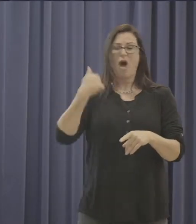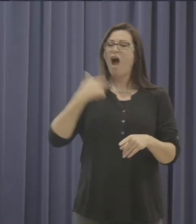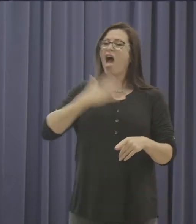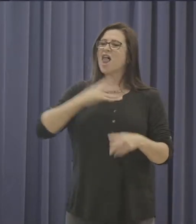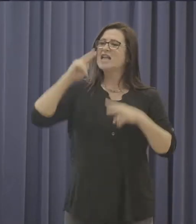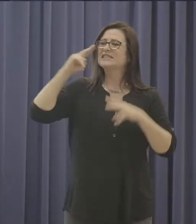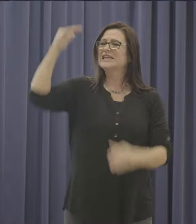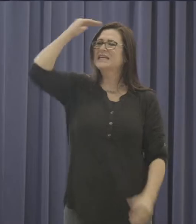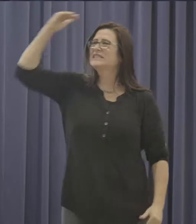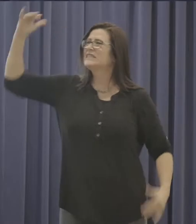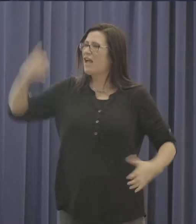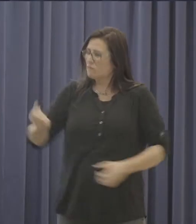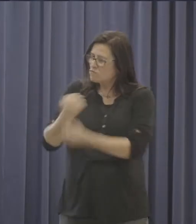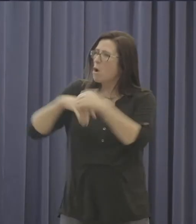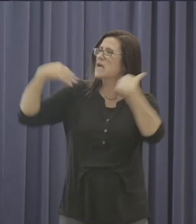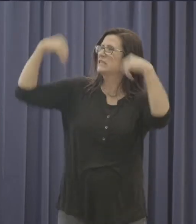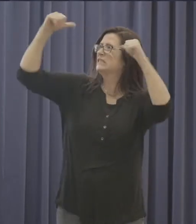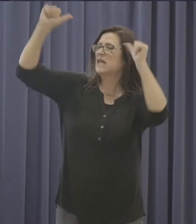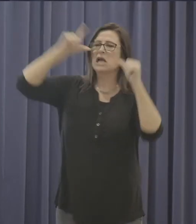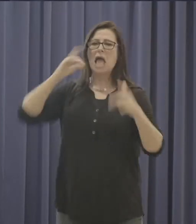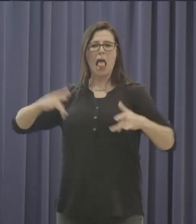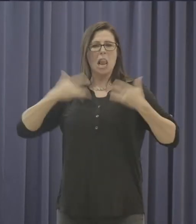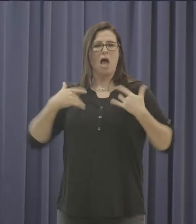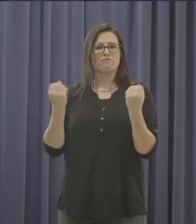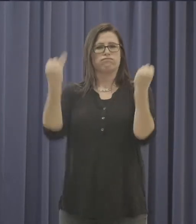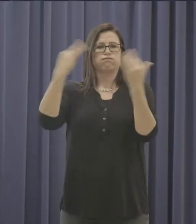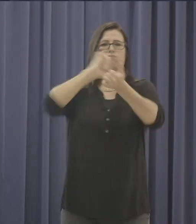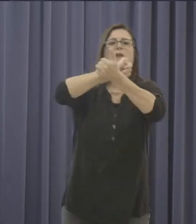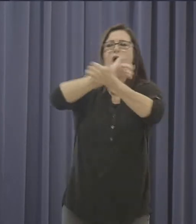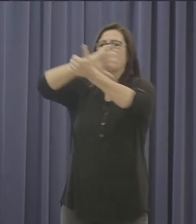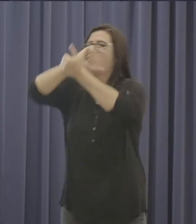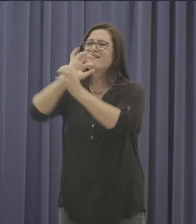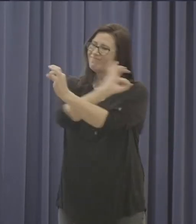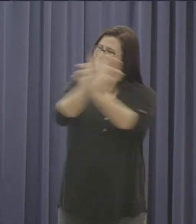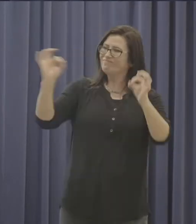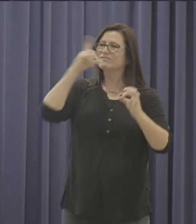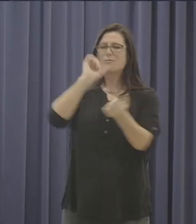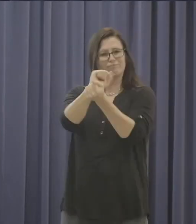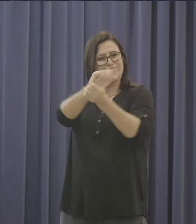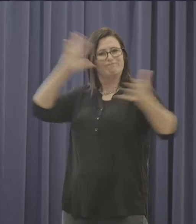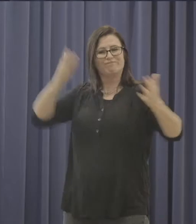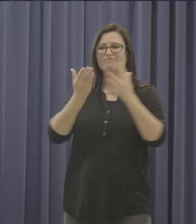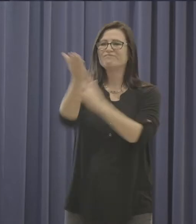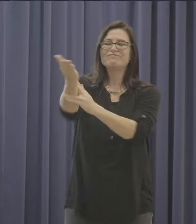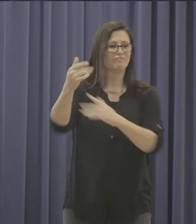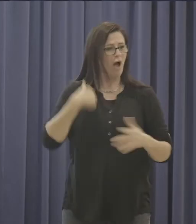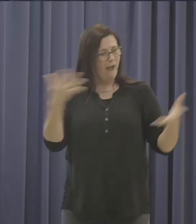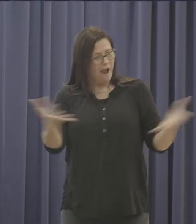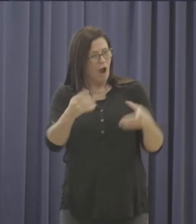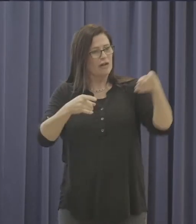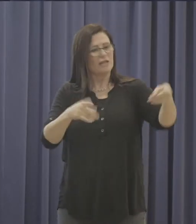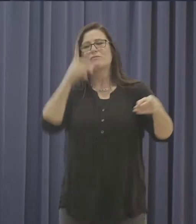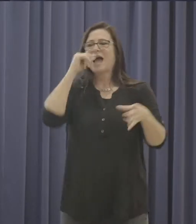deaf adults achieve, be successful and live their lives without limitations. I encourage Mac to be involved